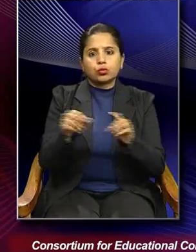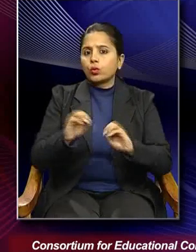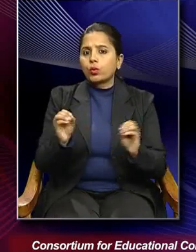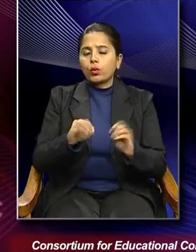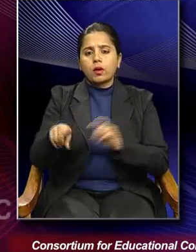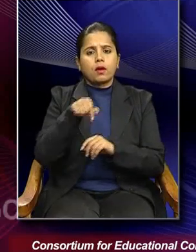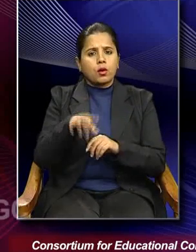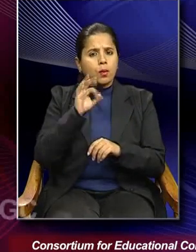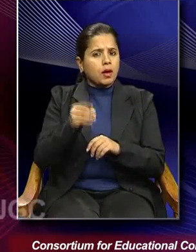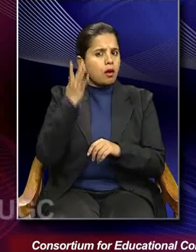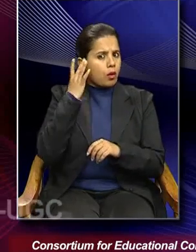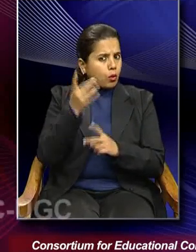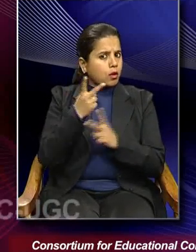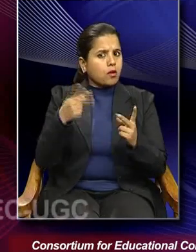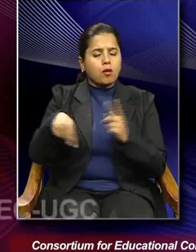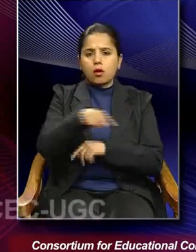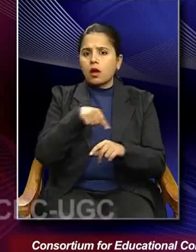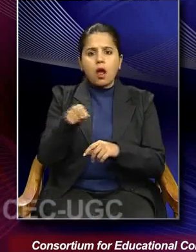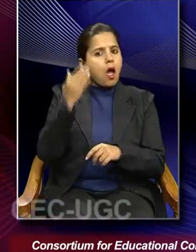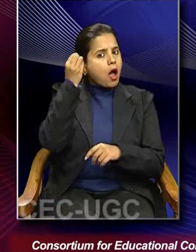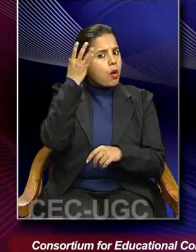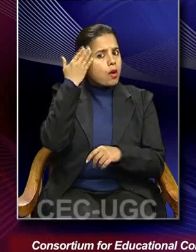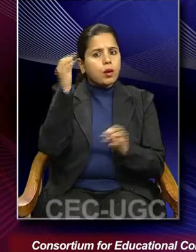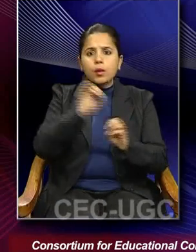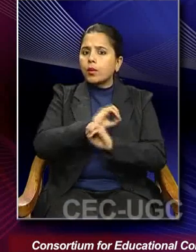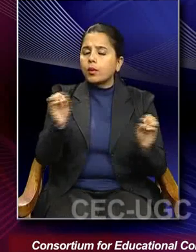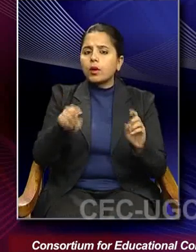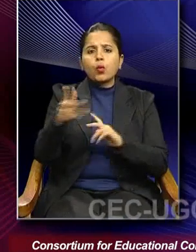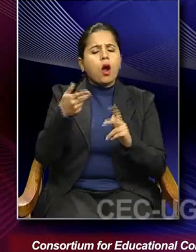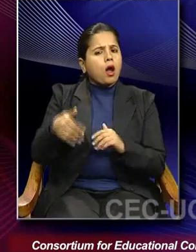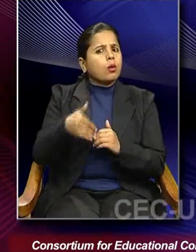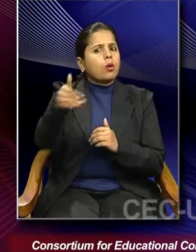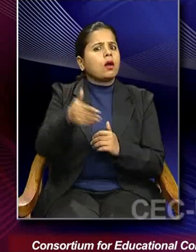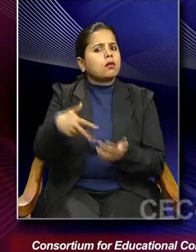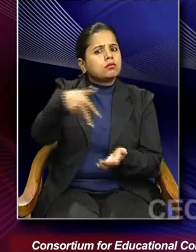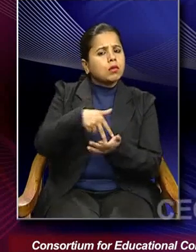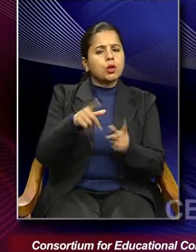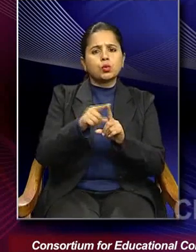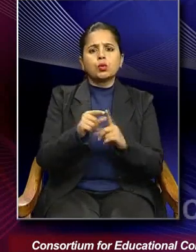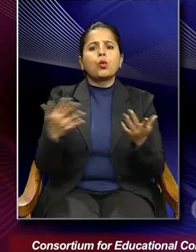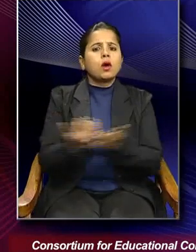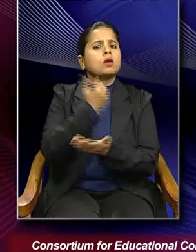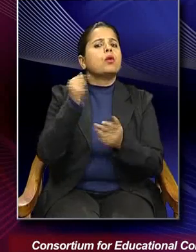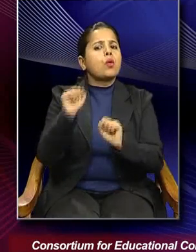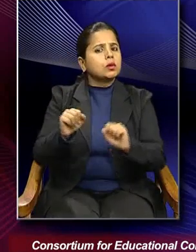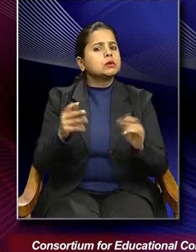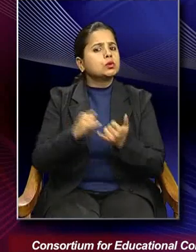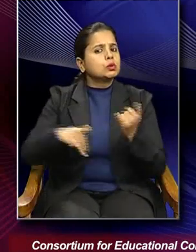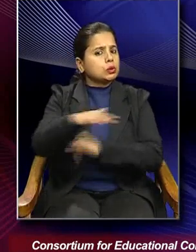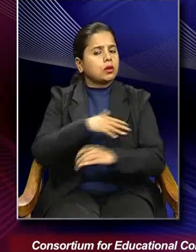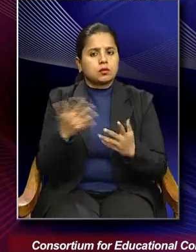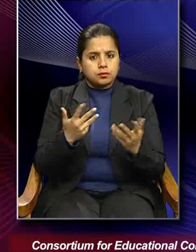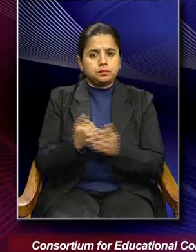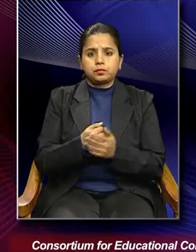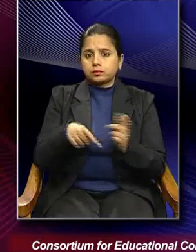the veil of ignorance. They are unaware of what position they will take or they will be occupying in the society.